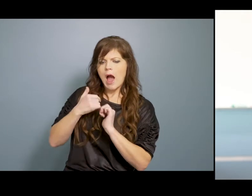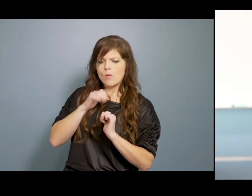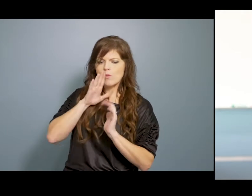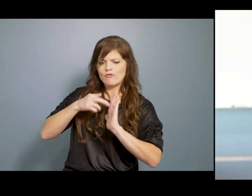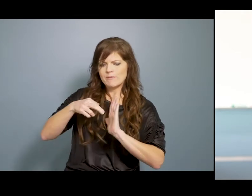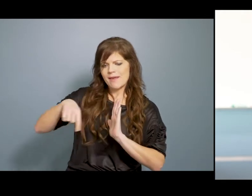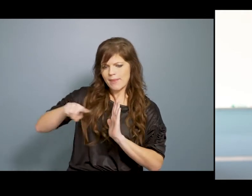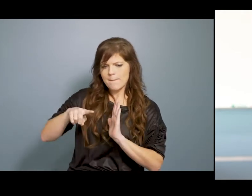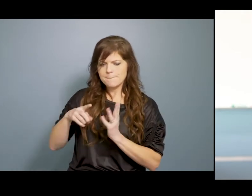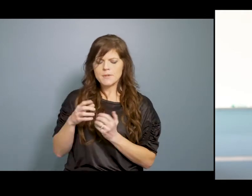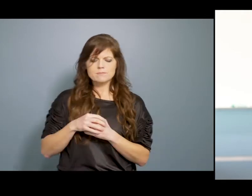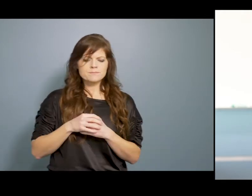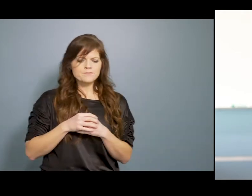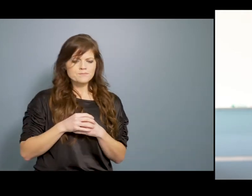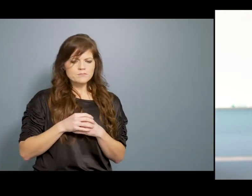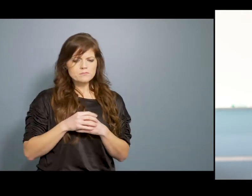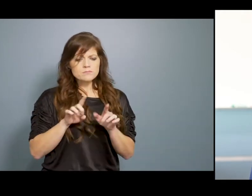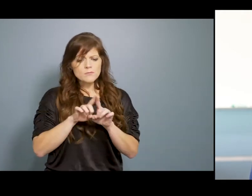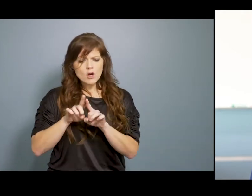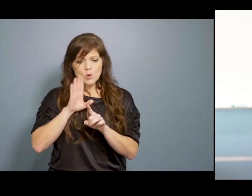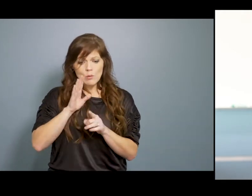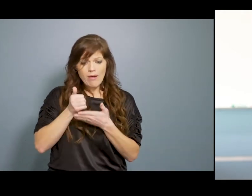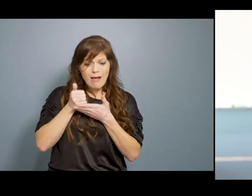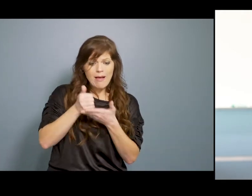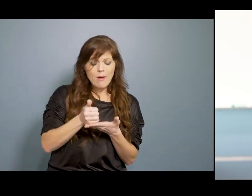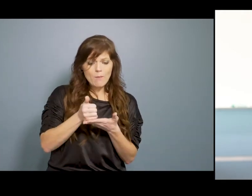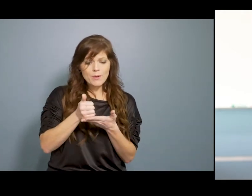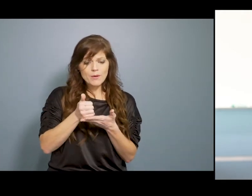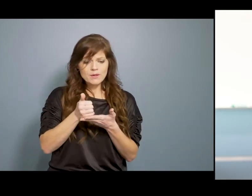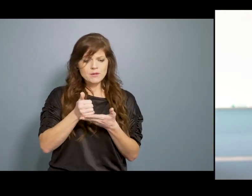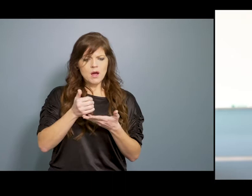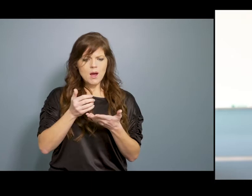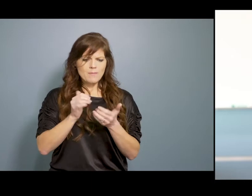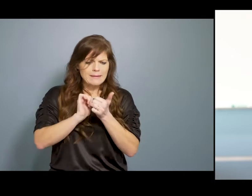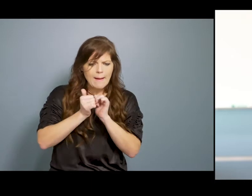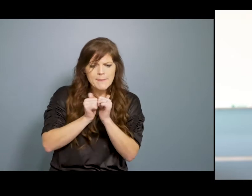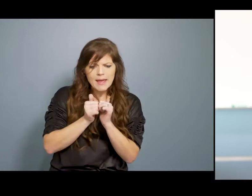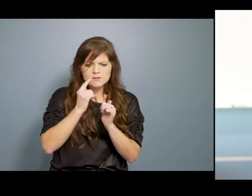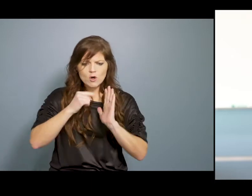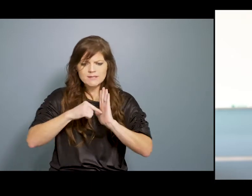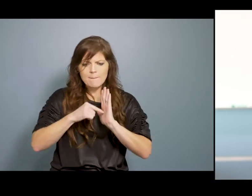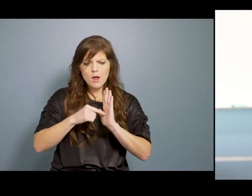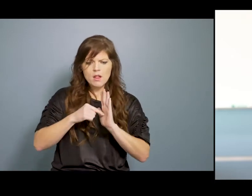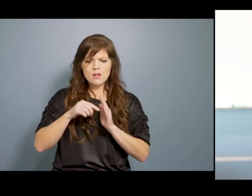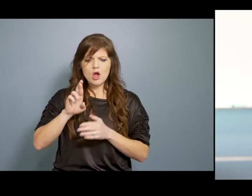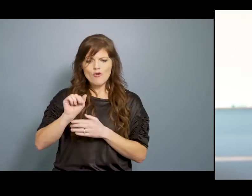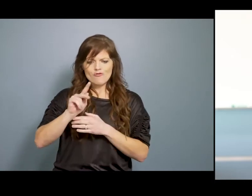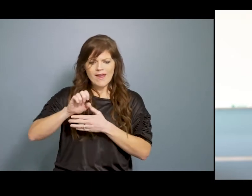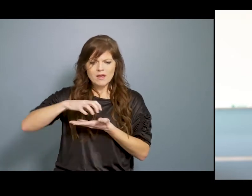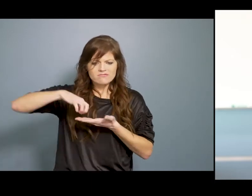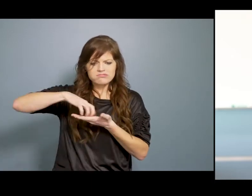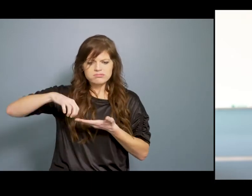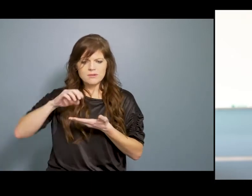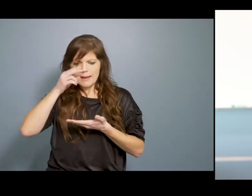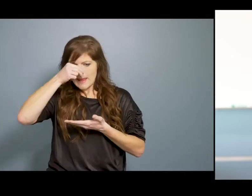Annually, we do things by facilitating campaigns like Rake Up Nampa, food boxes,